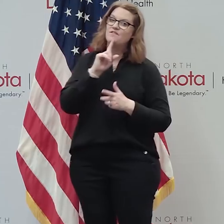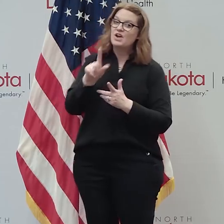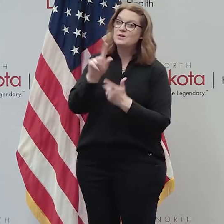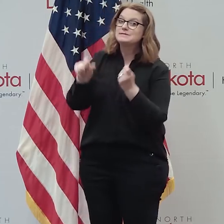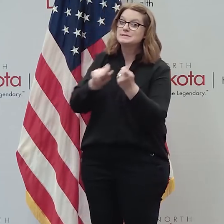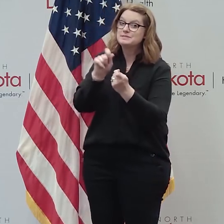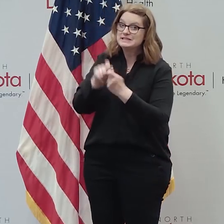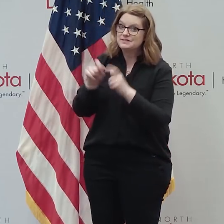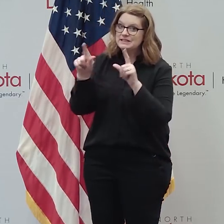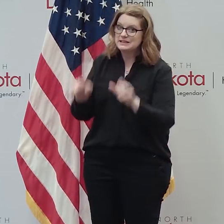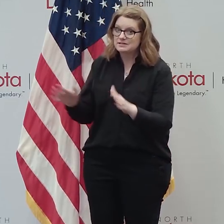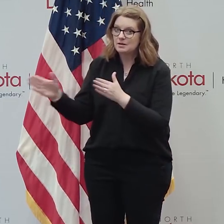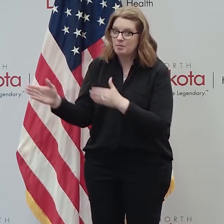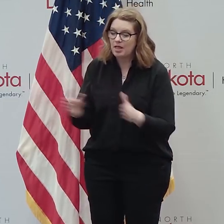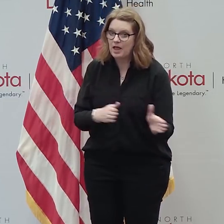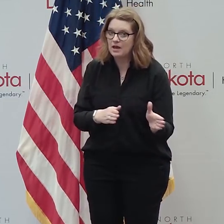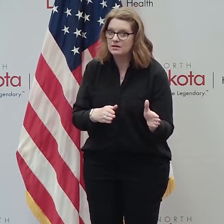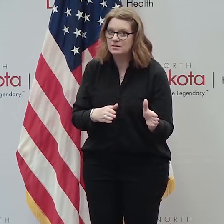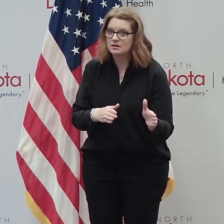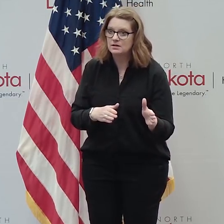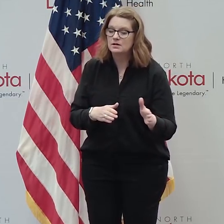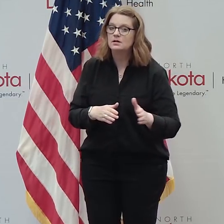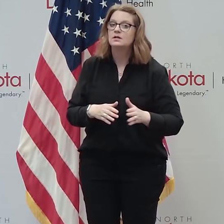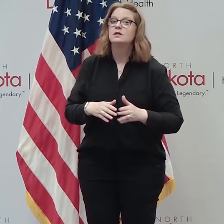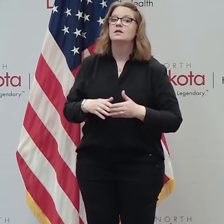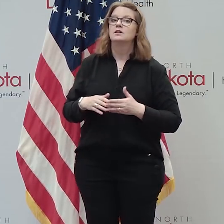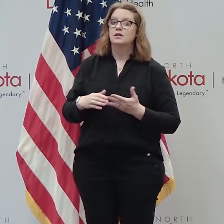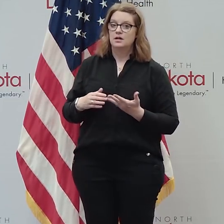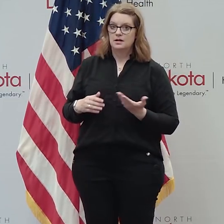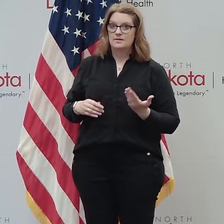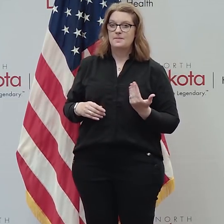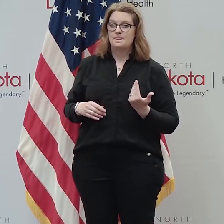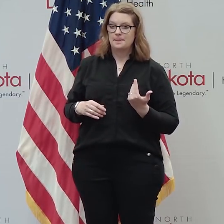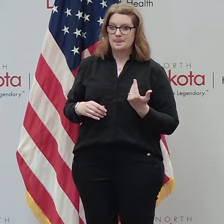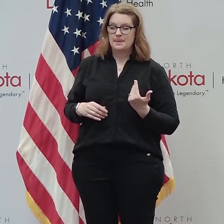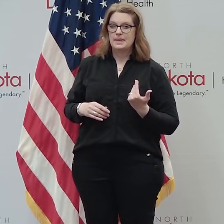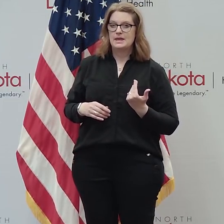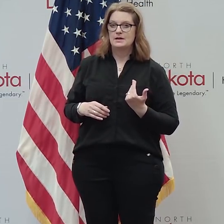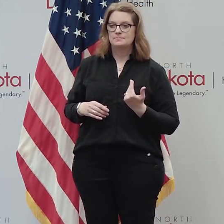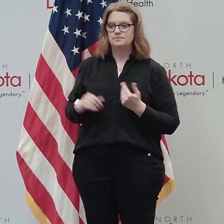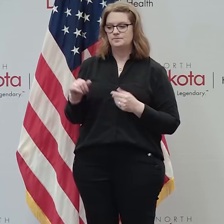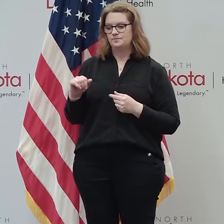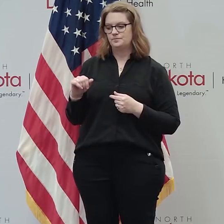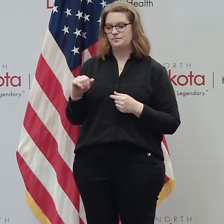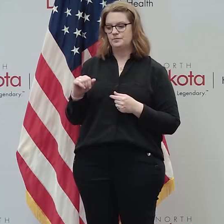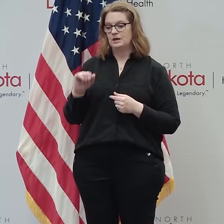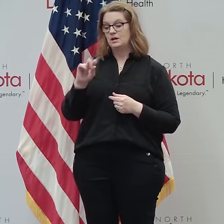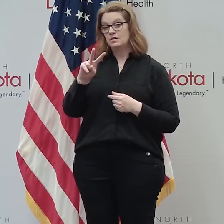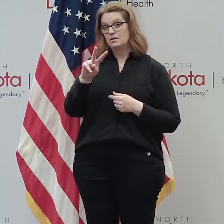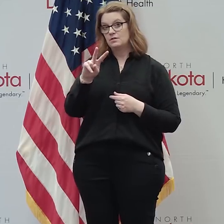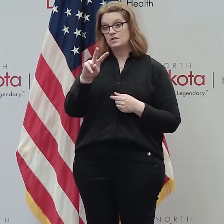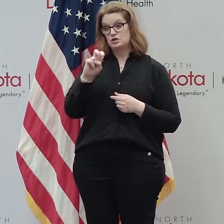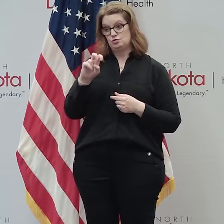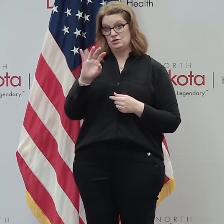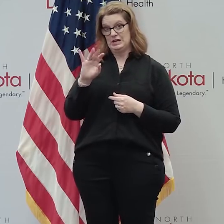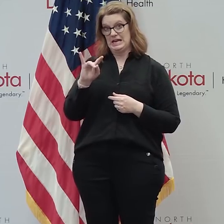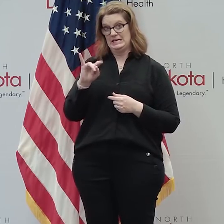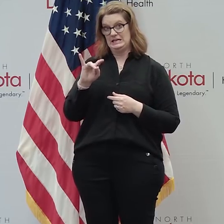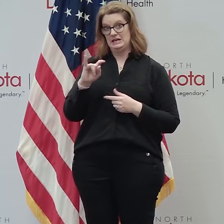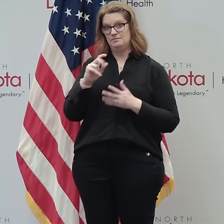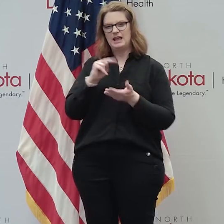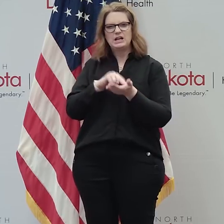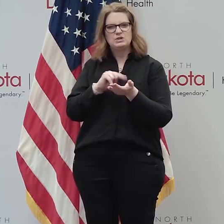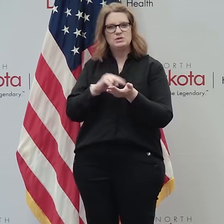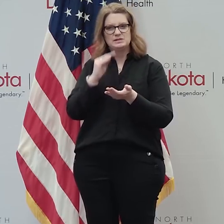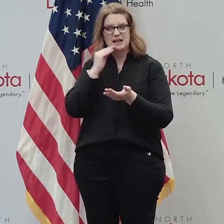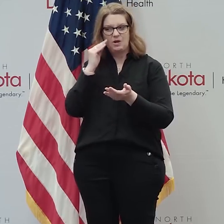again, we have a high concentration of the 218 long-term care facilities